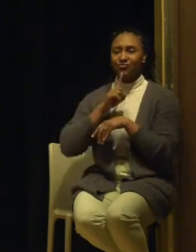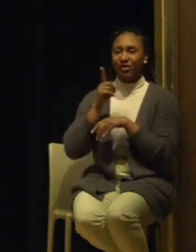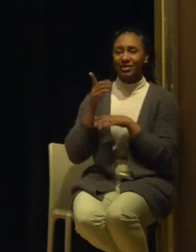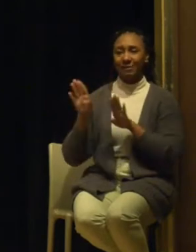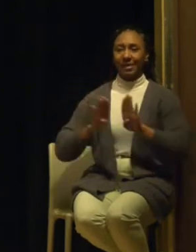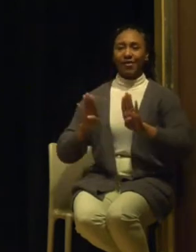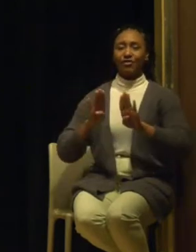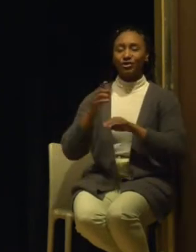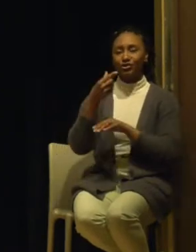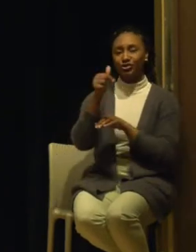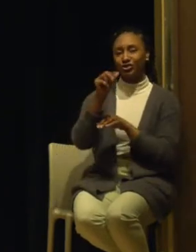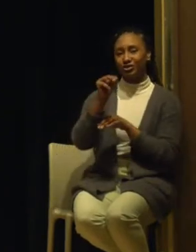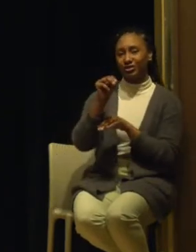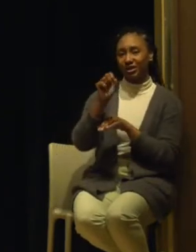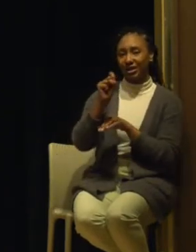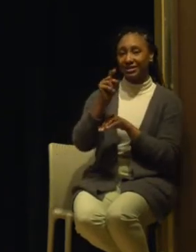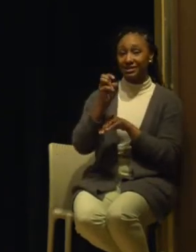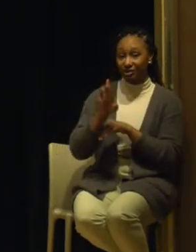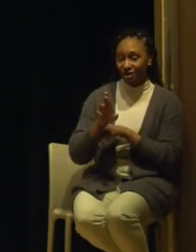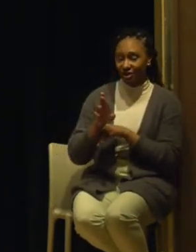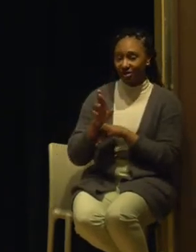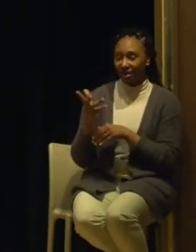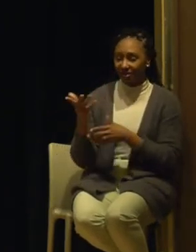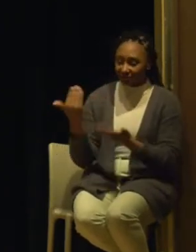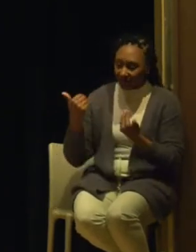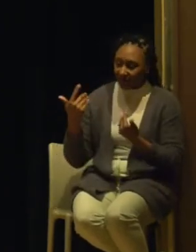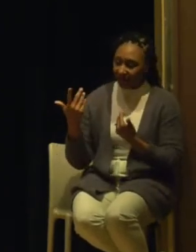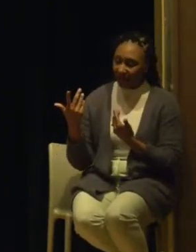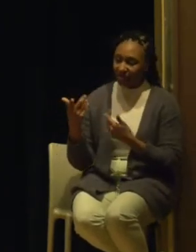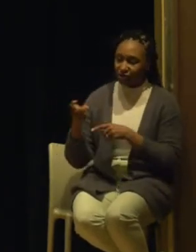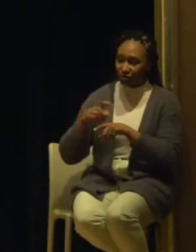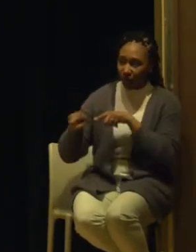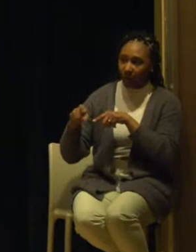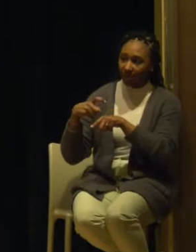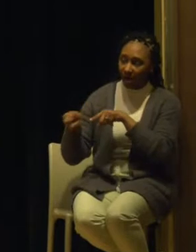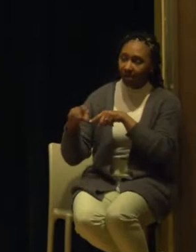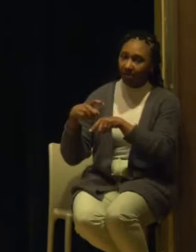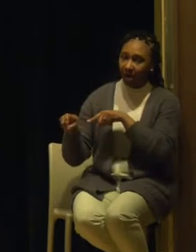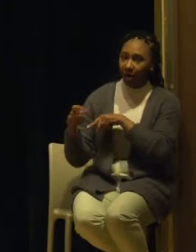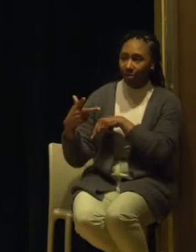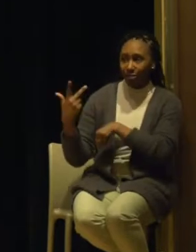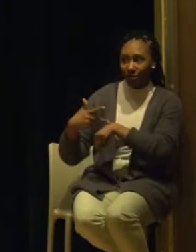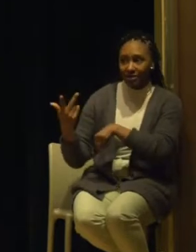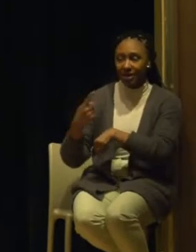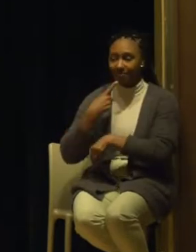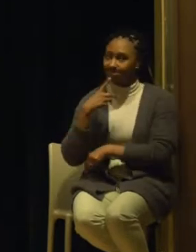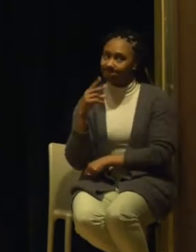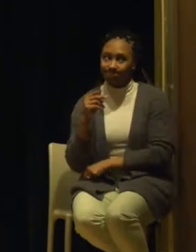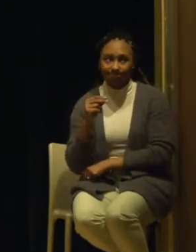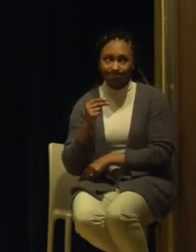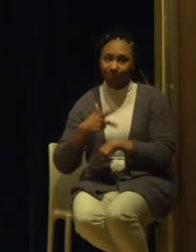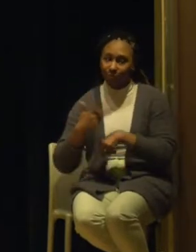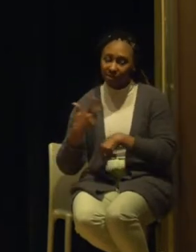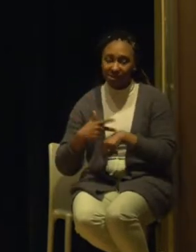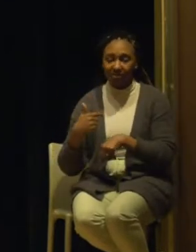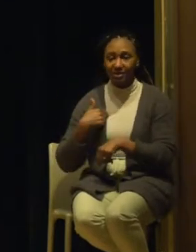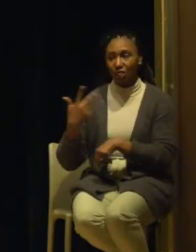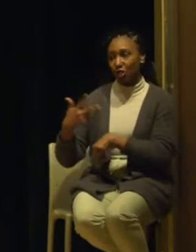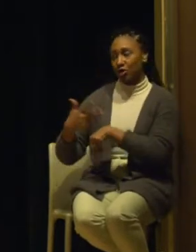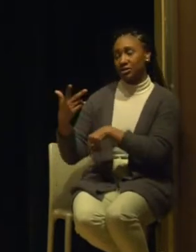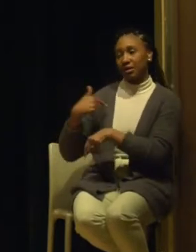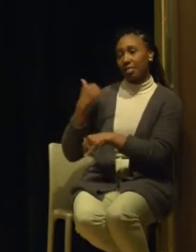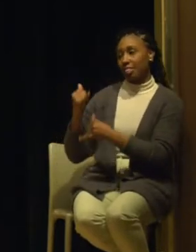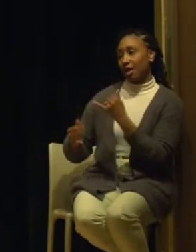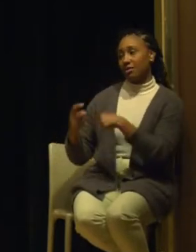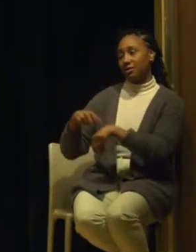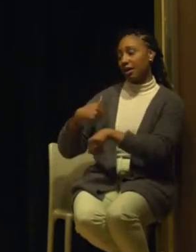board. she called me like three different times. I said no three different times. And the third time she said, okay, Debbie, this is the last